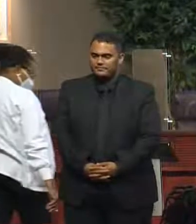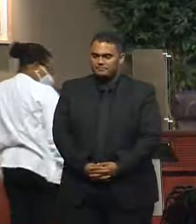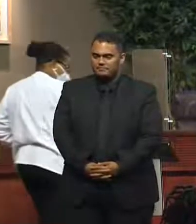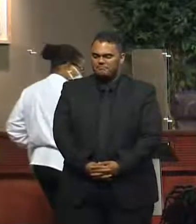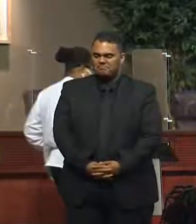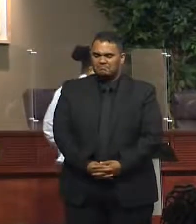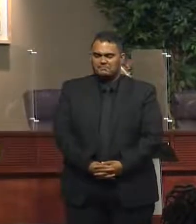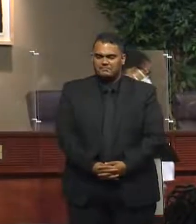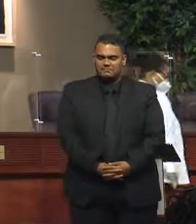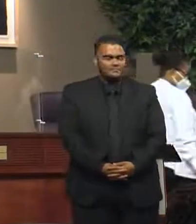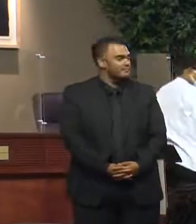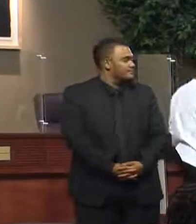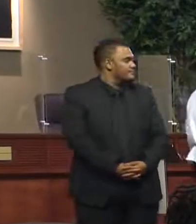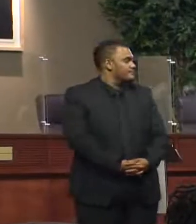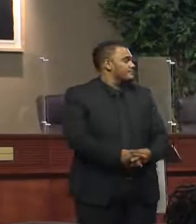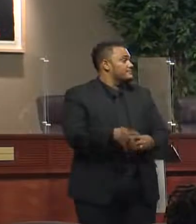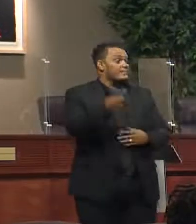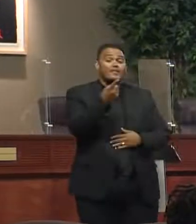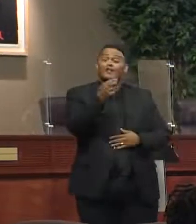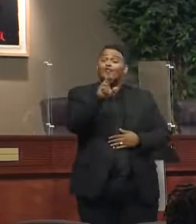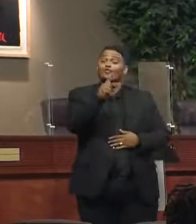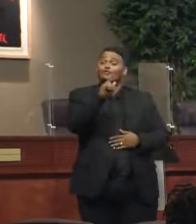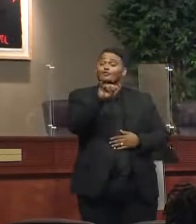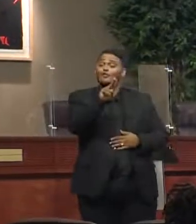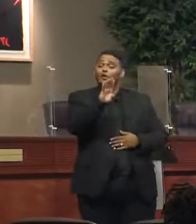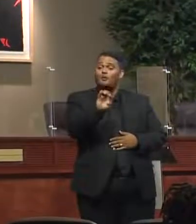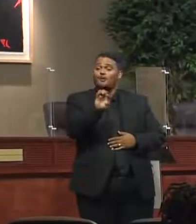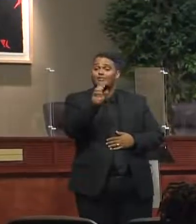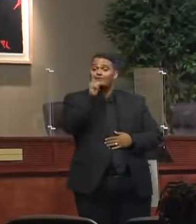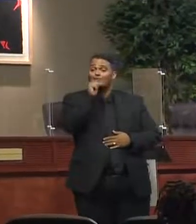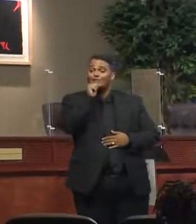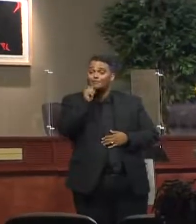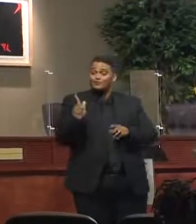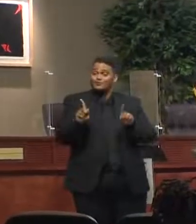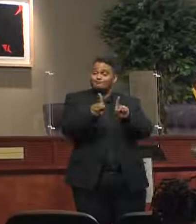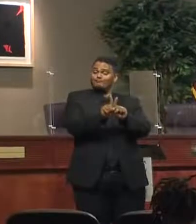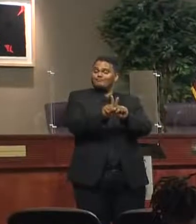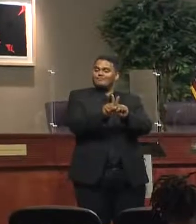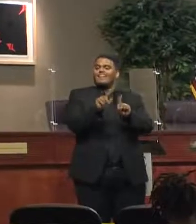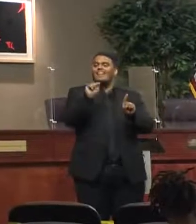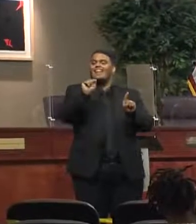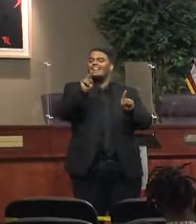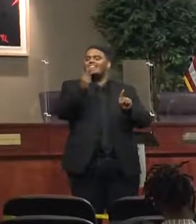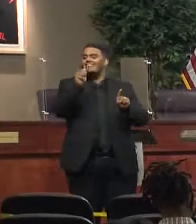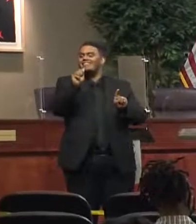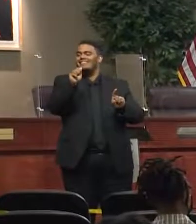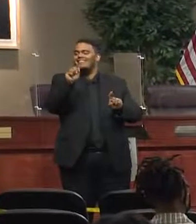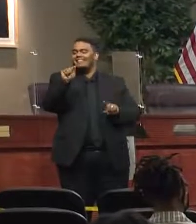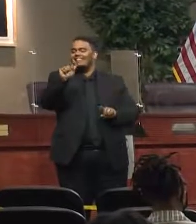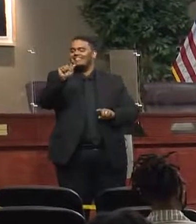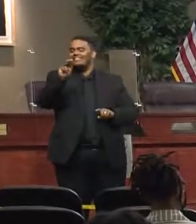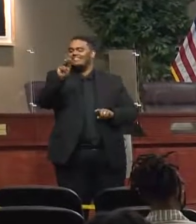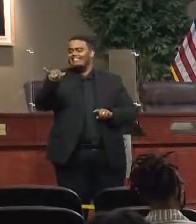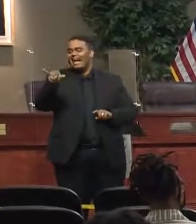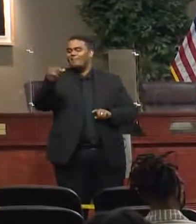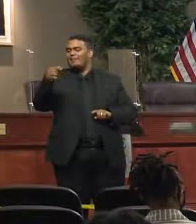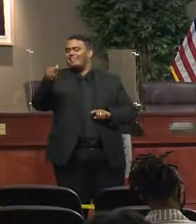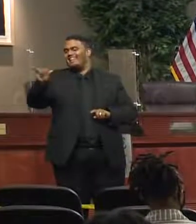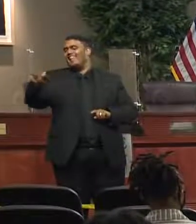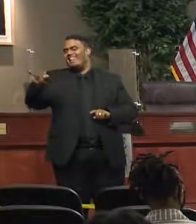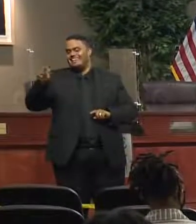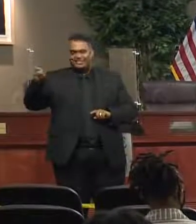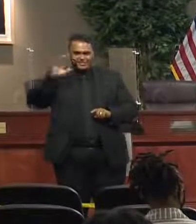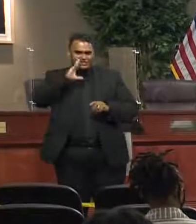Okay, and Dr. Prince is joined by Miss Tammy Gay, a nurse who's going to be assisting him in the